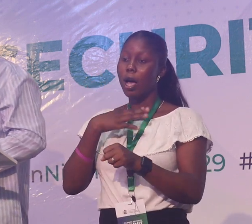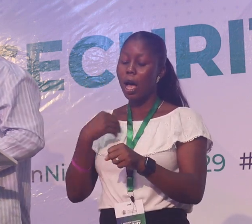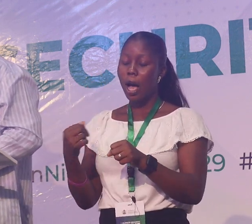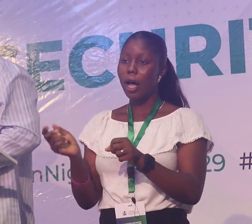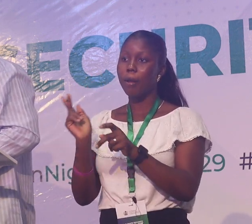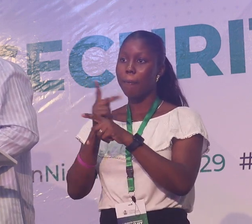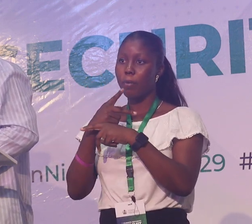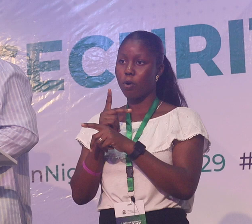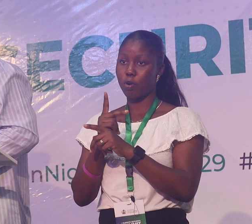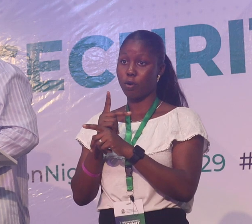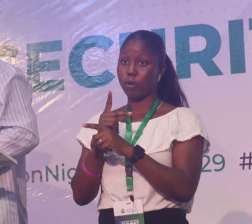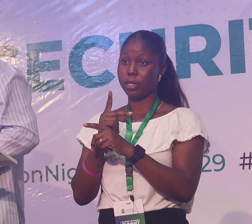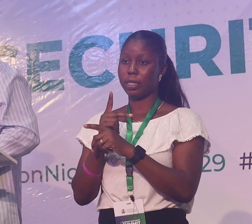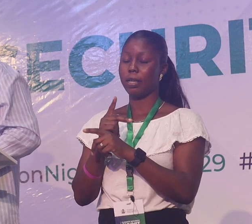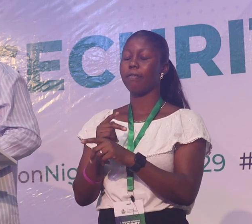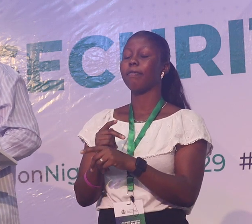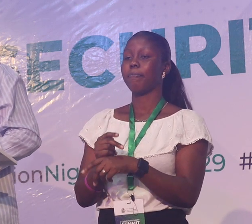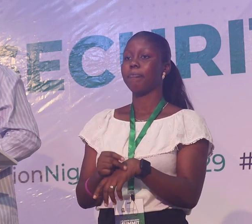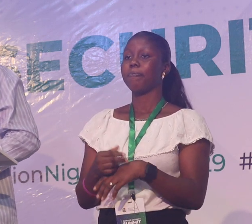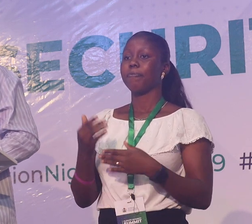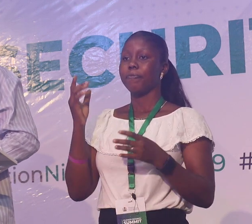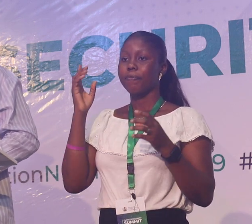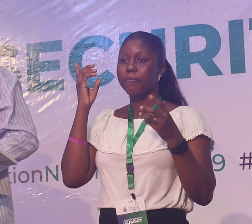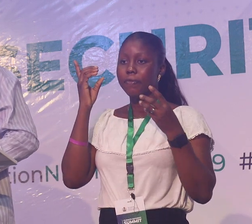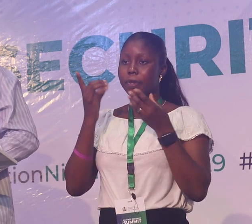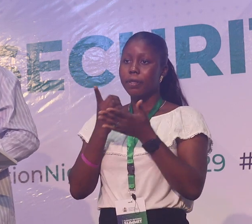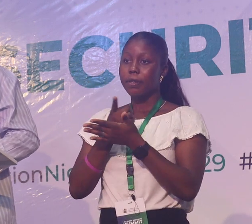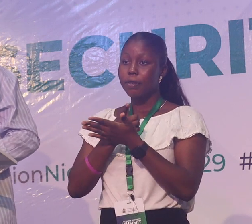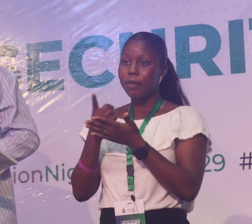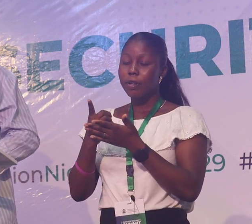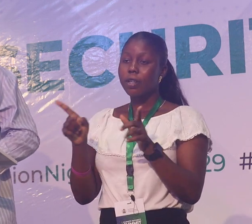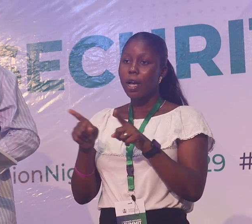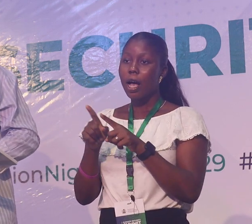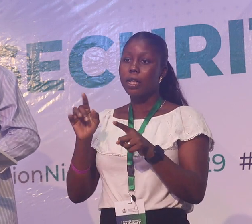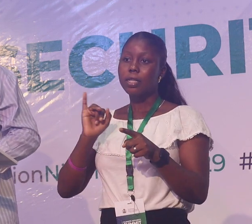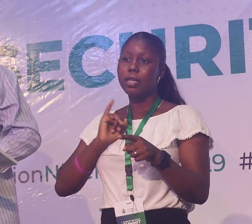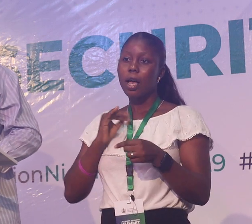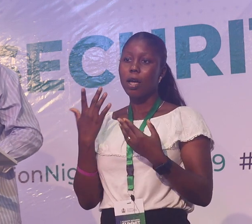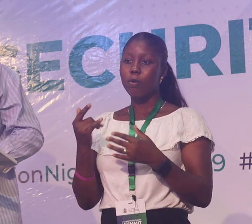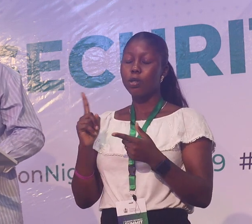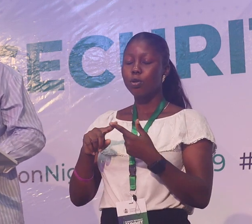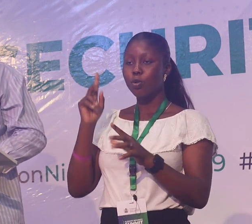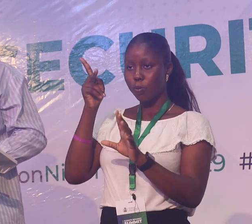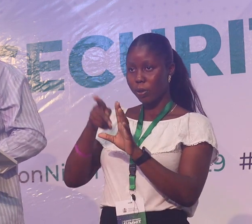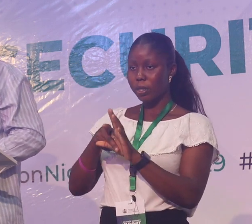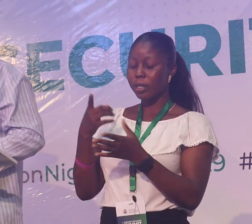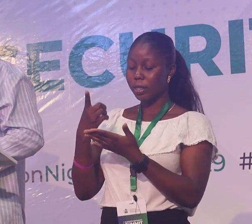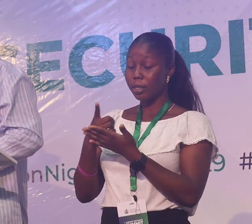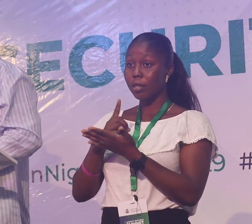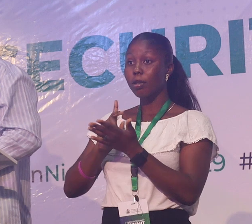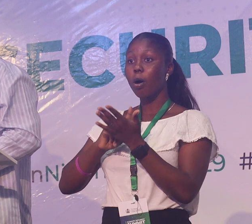deliberation as I wait to participate in